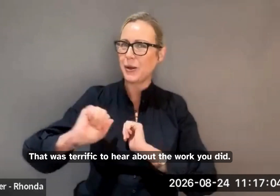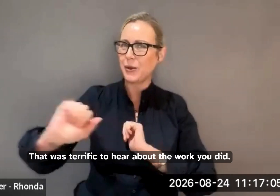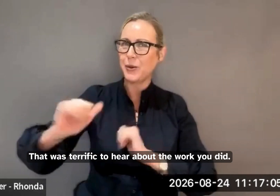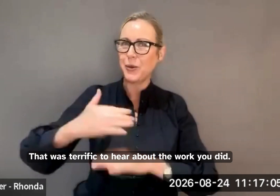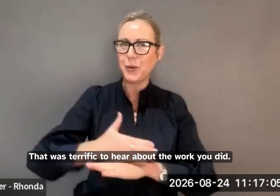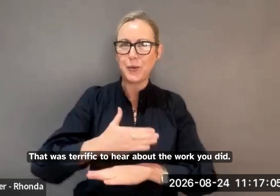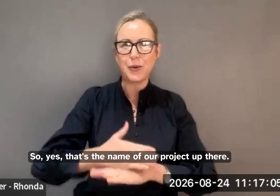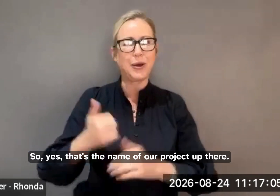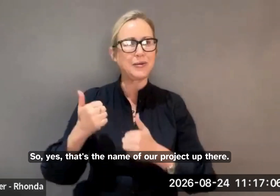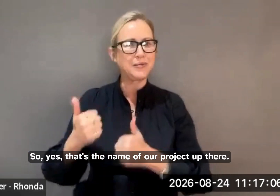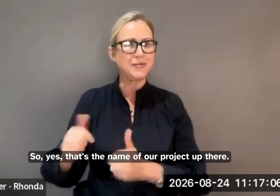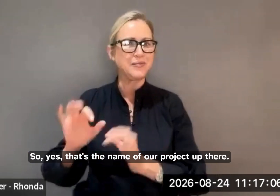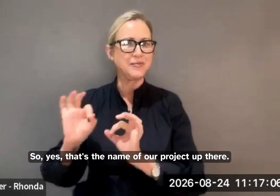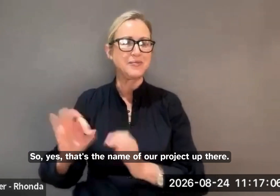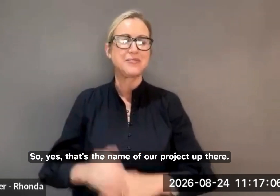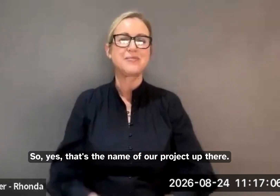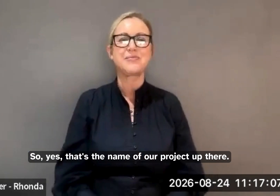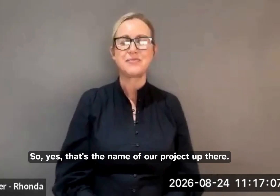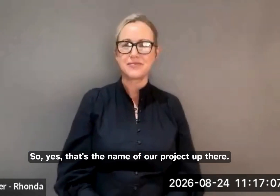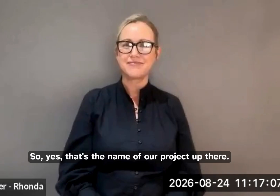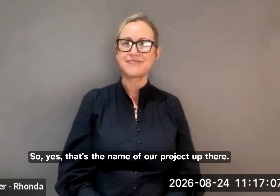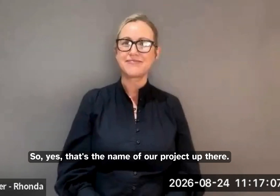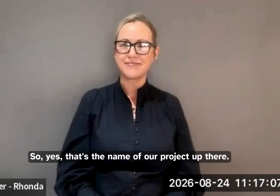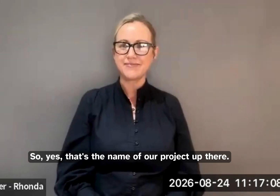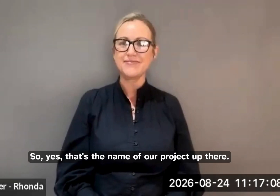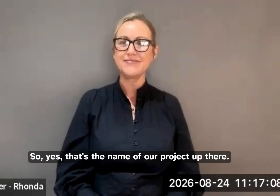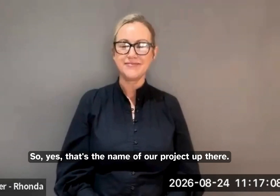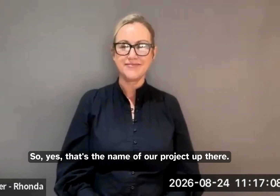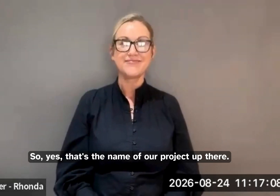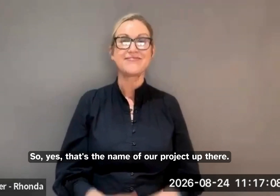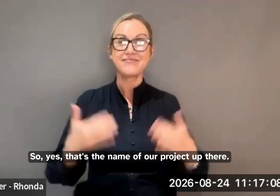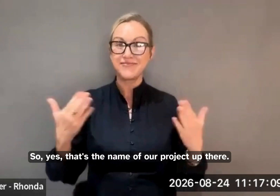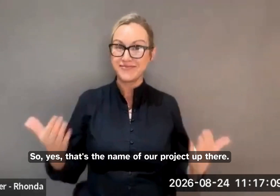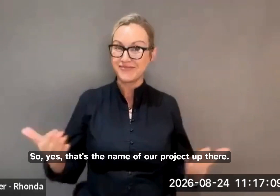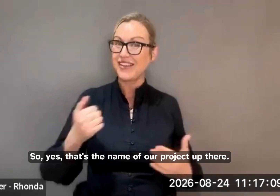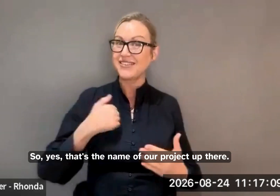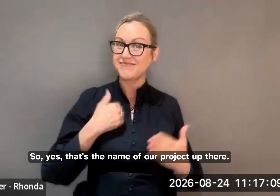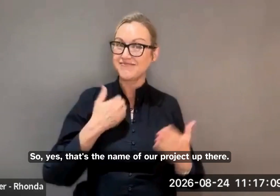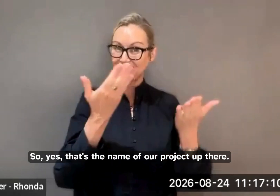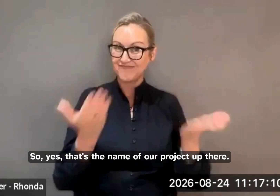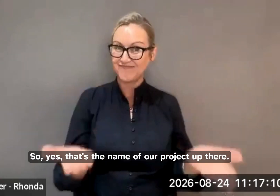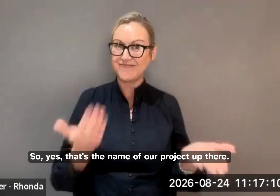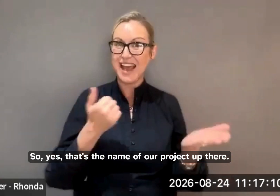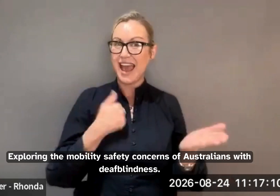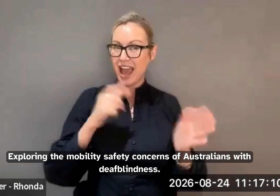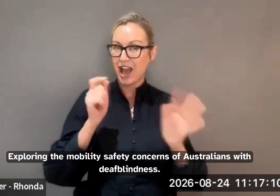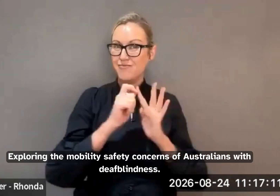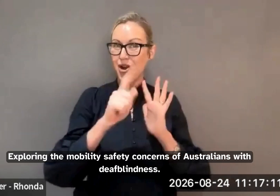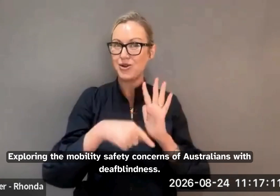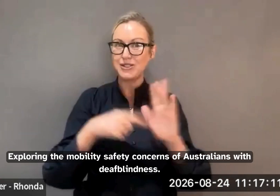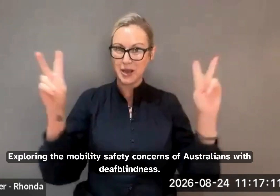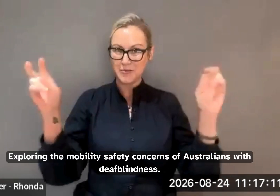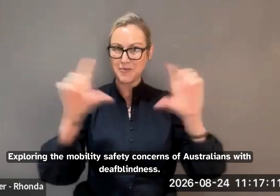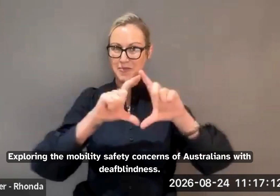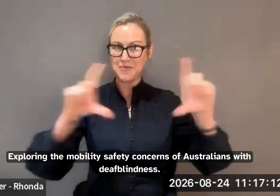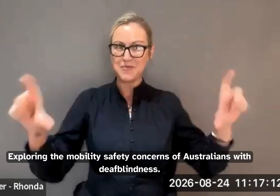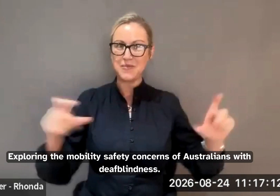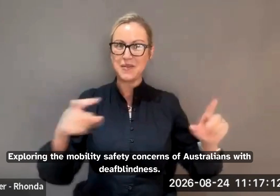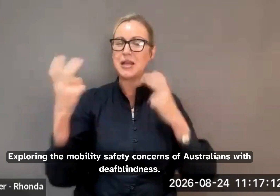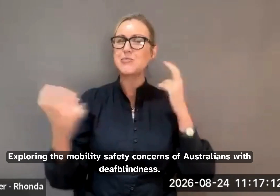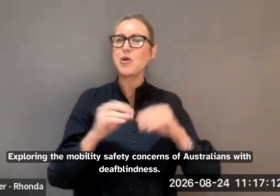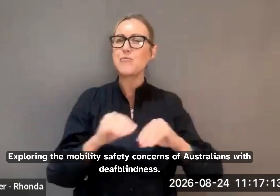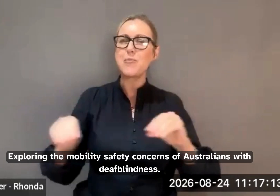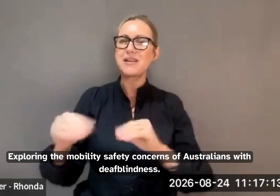did. So yes, that's the name of our project up there, exploring the mobility